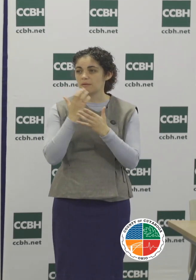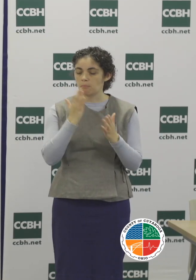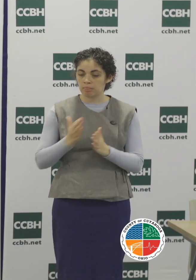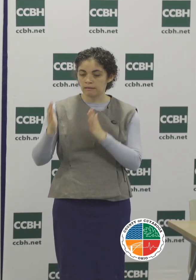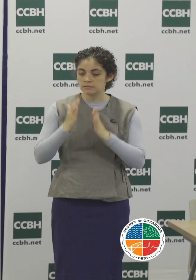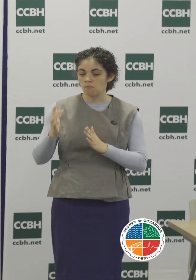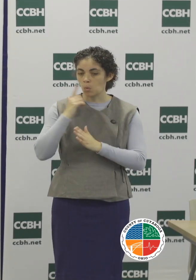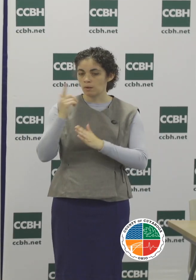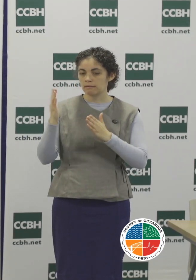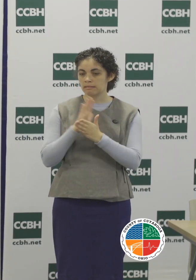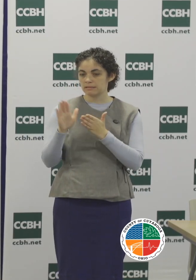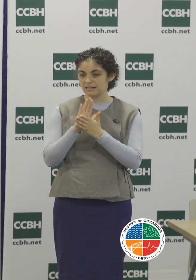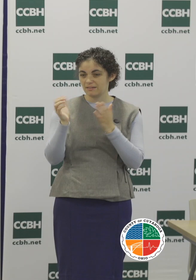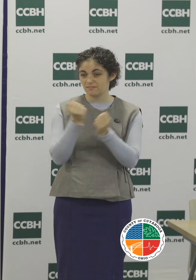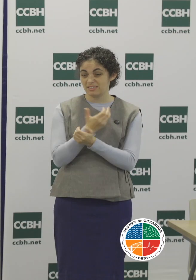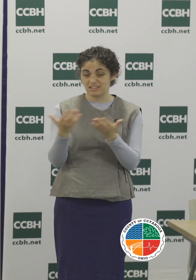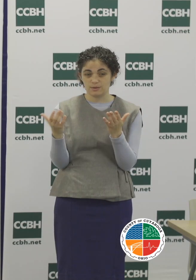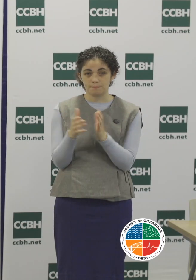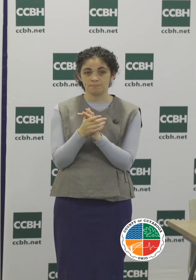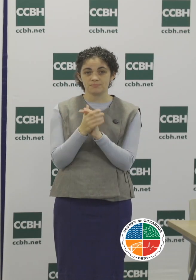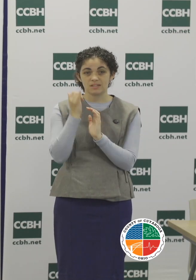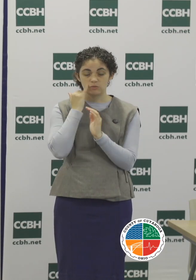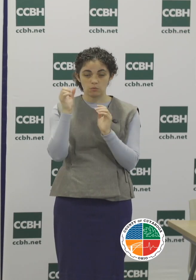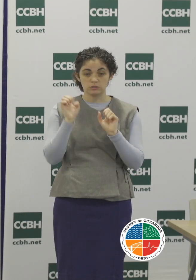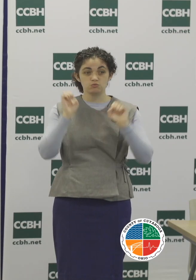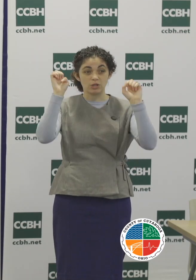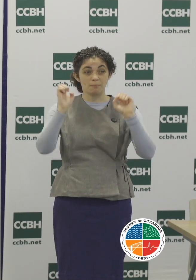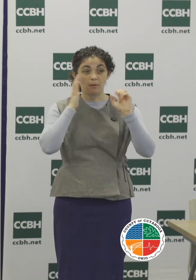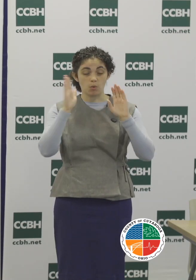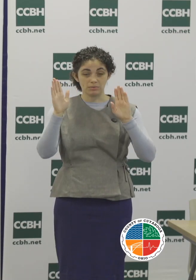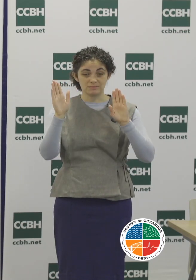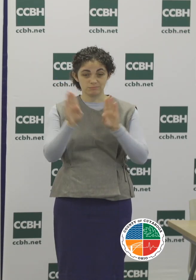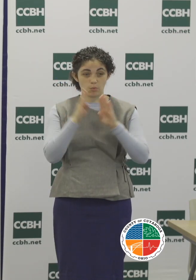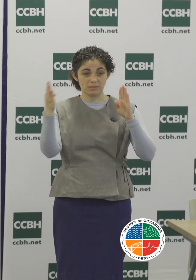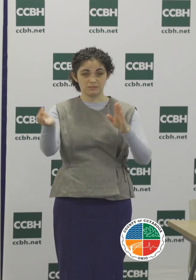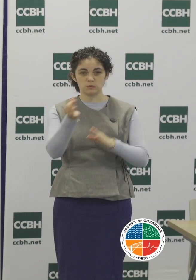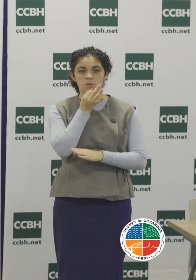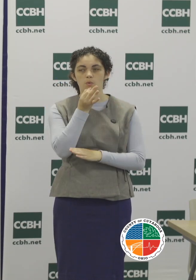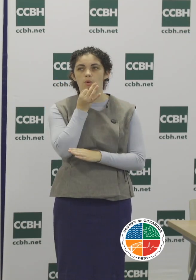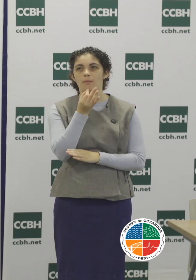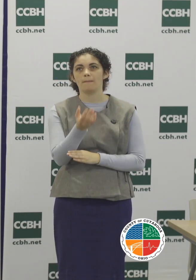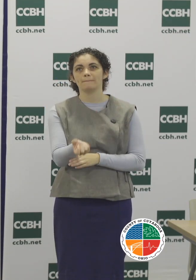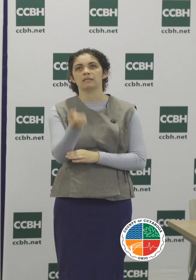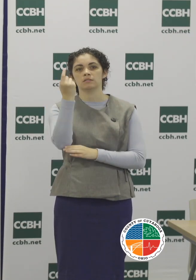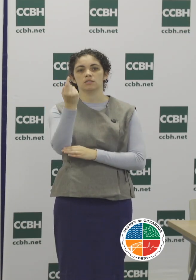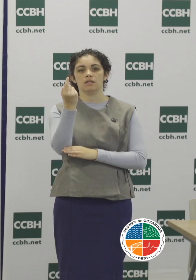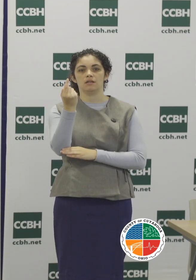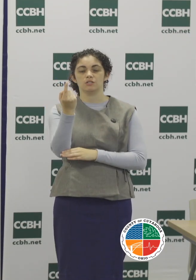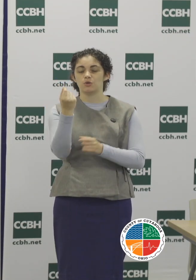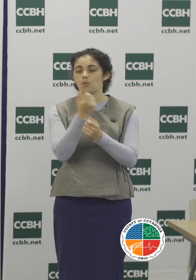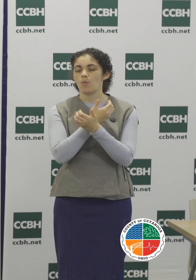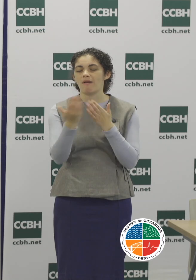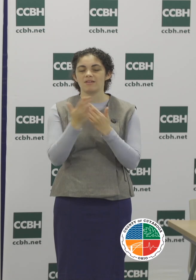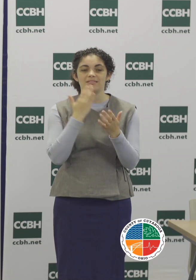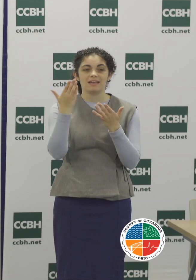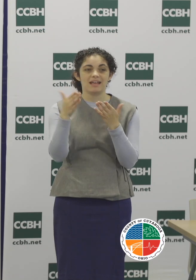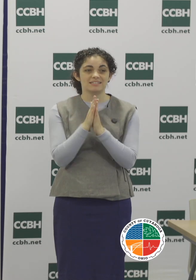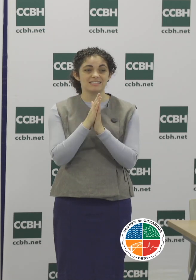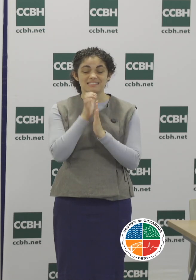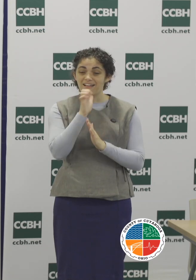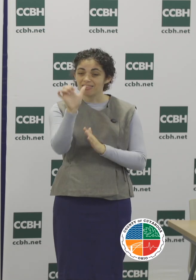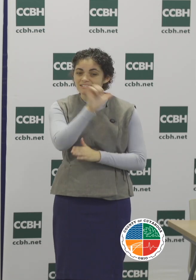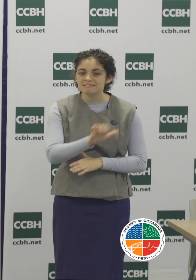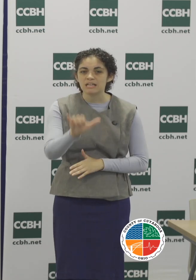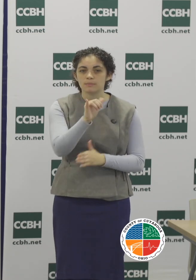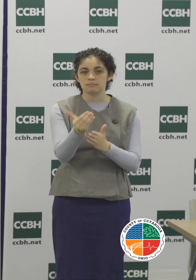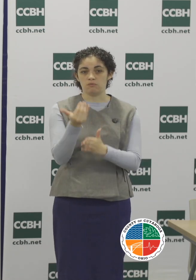for cleanliness. If you have a gym that's going to be reopening, please comply with what they're asking you to do. Things are not going to be the